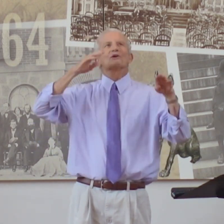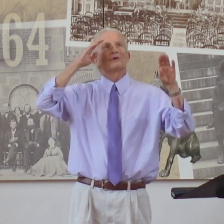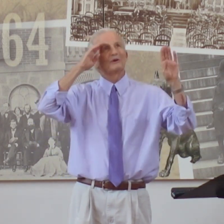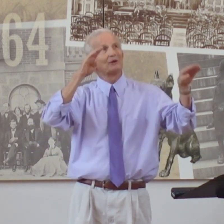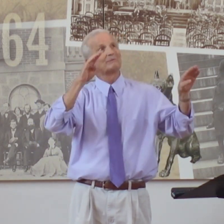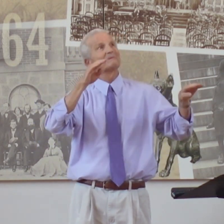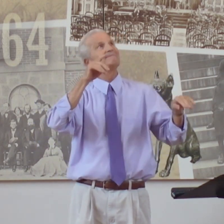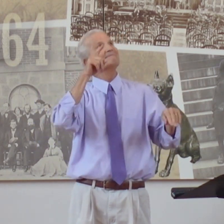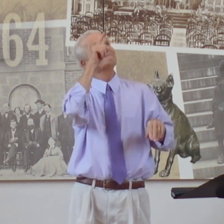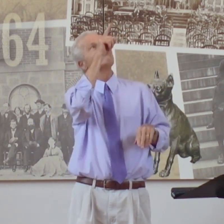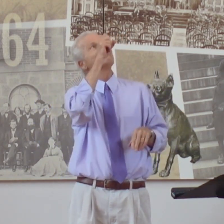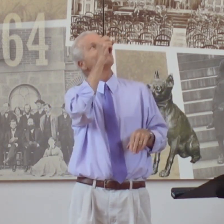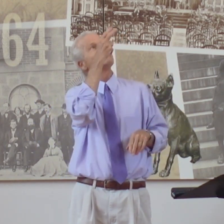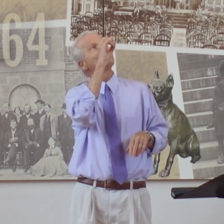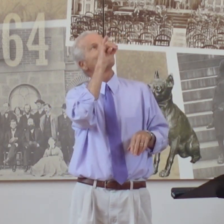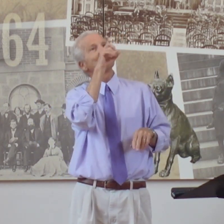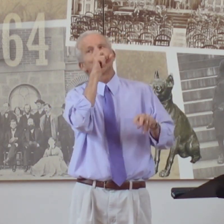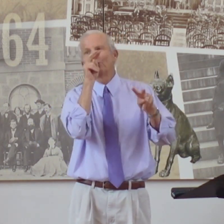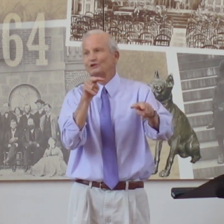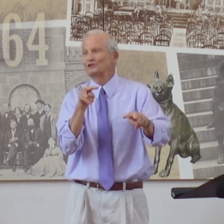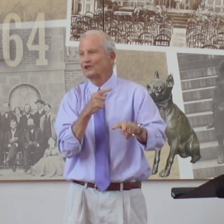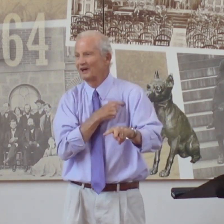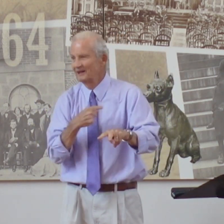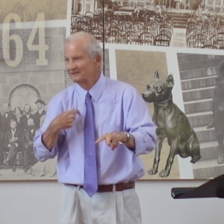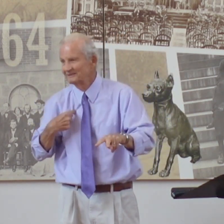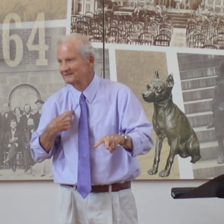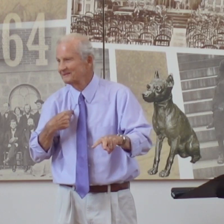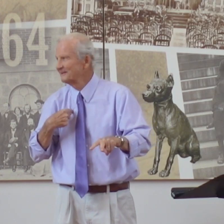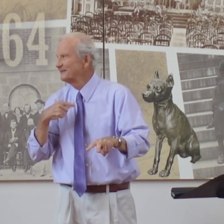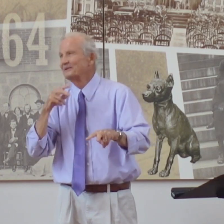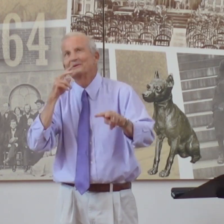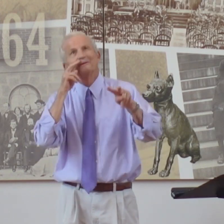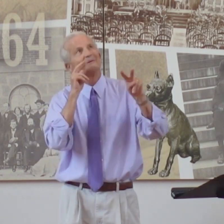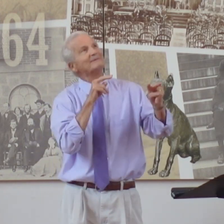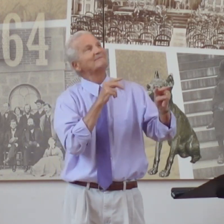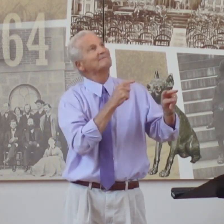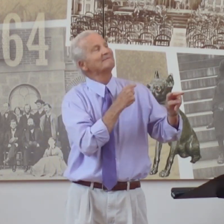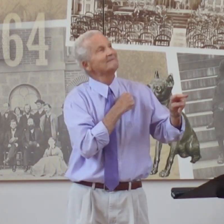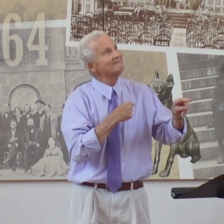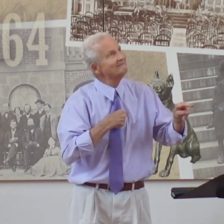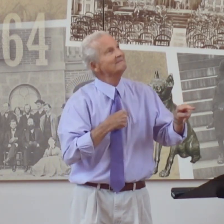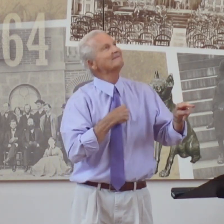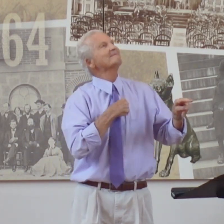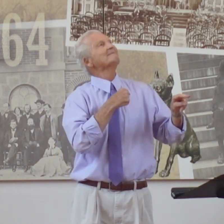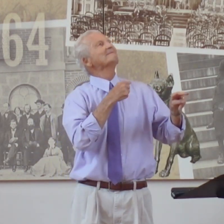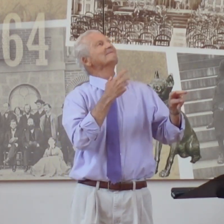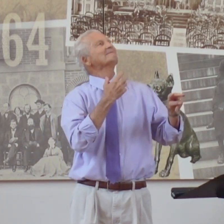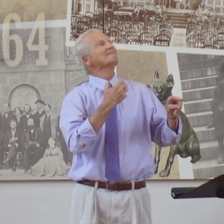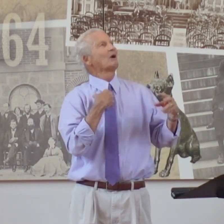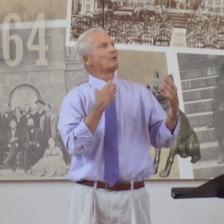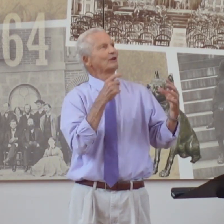Okay, Nancy, I hope you're watching us today. I hope you are with